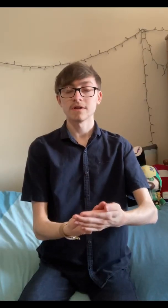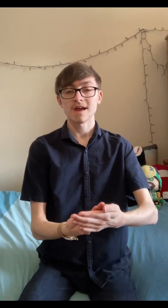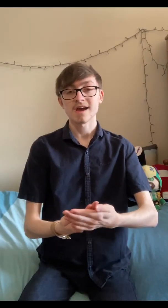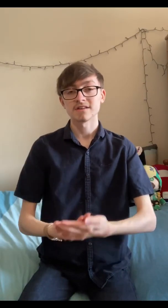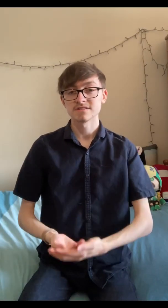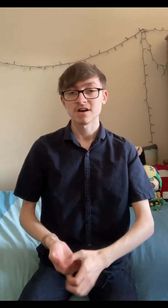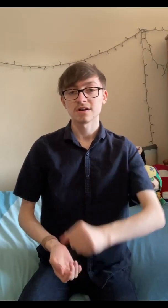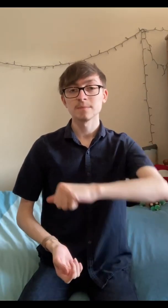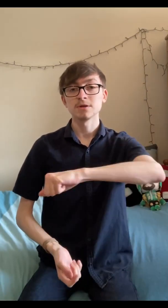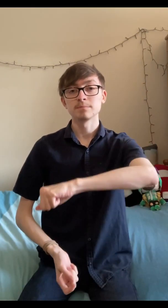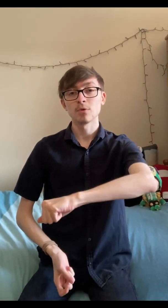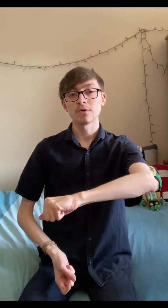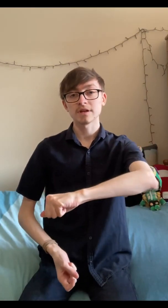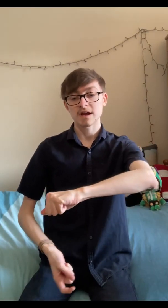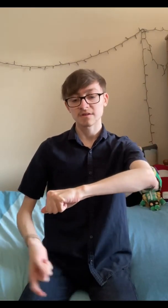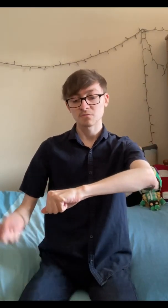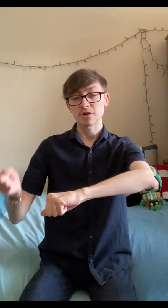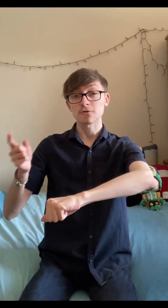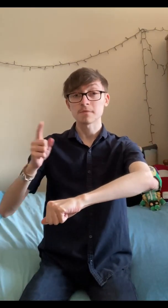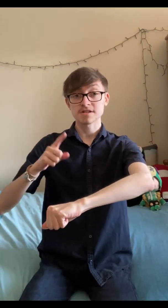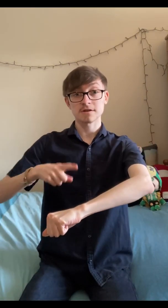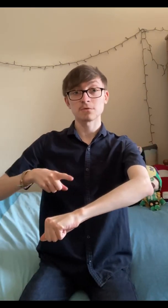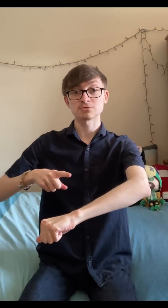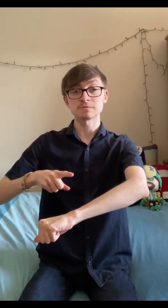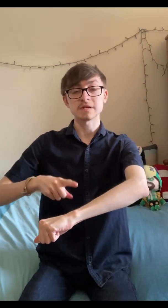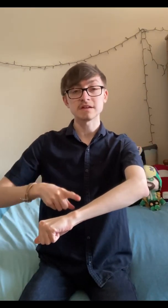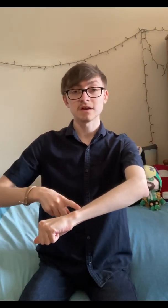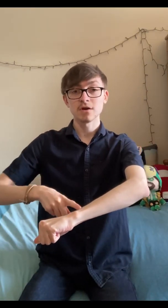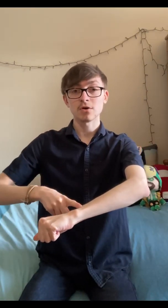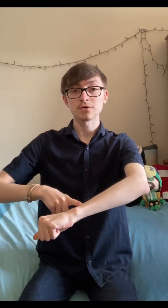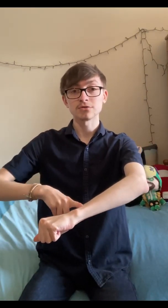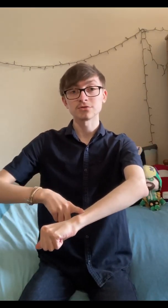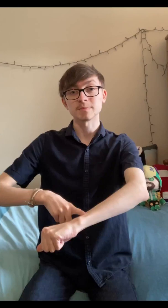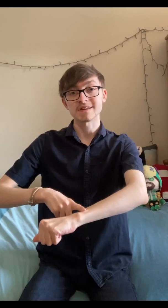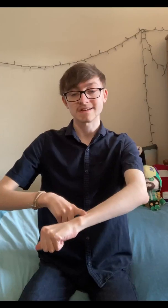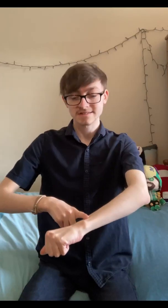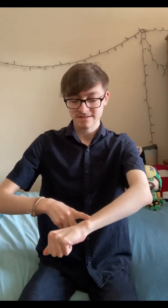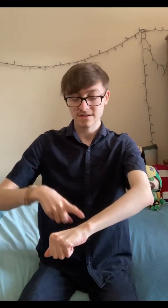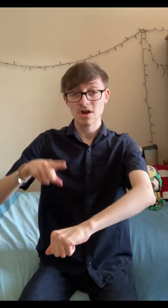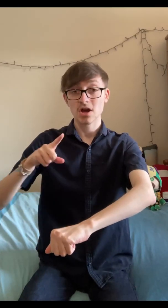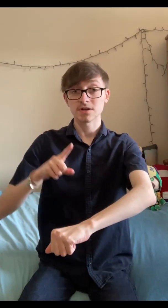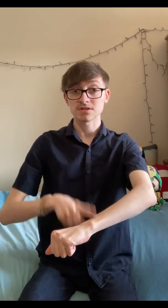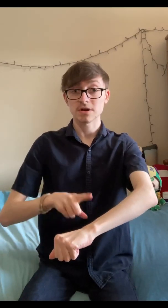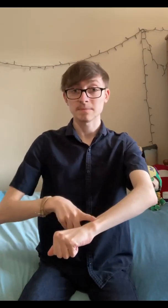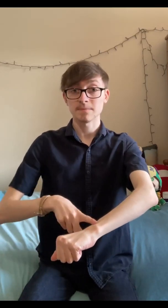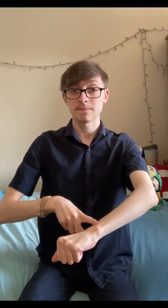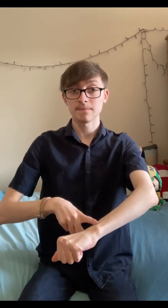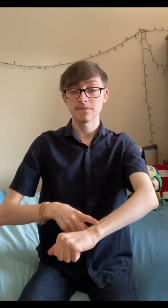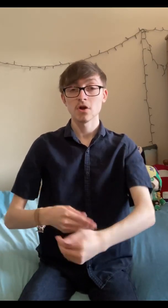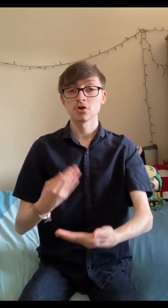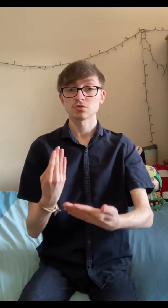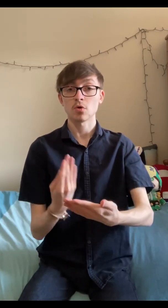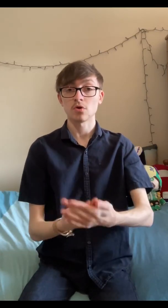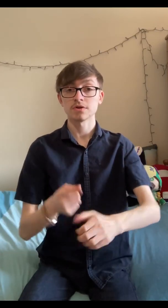and then time, you point at where your imaginary watch would be on your non-dominant hand. Time. So on